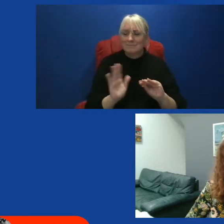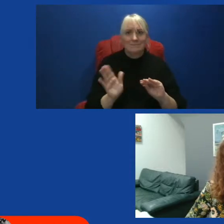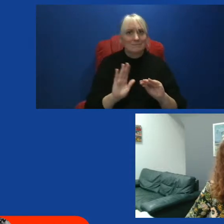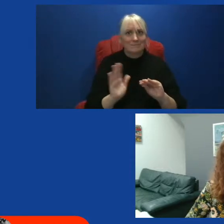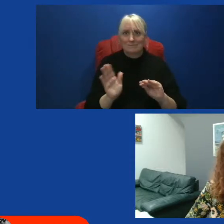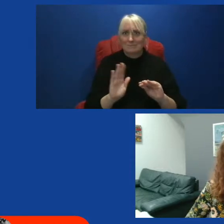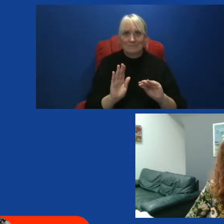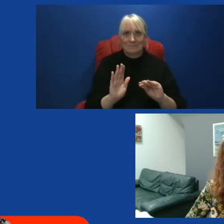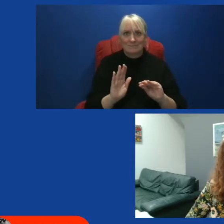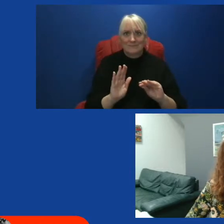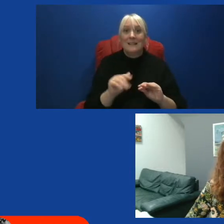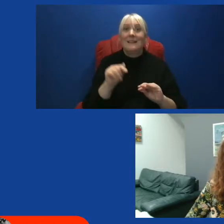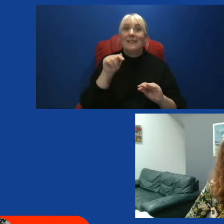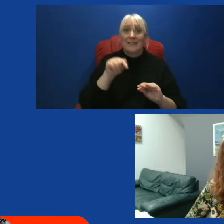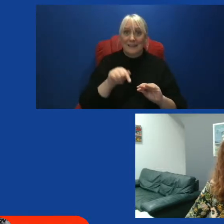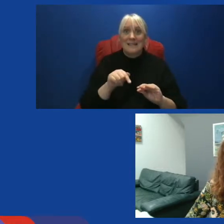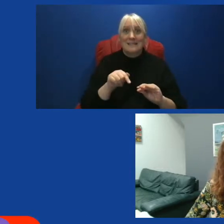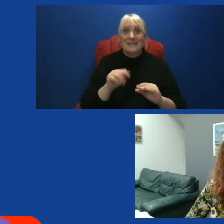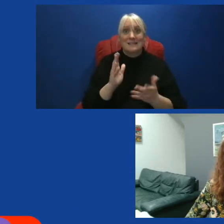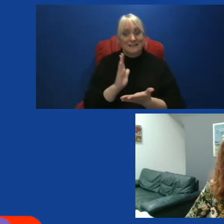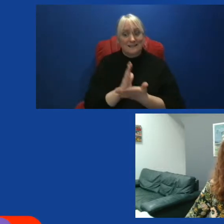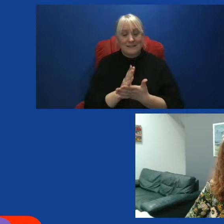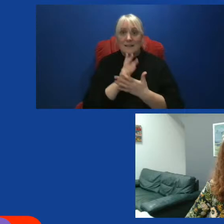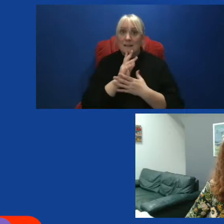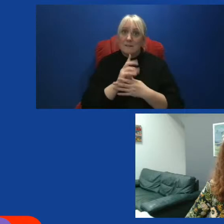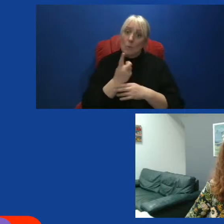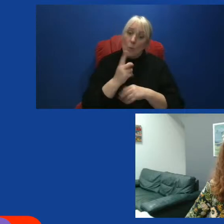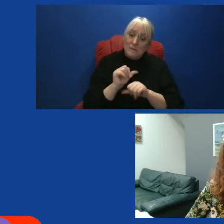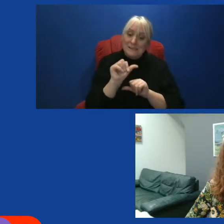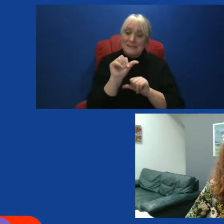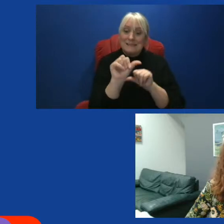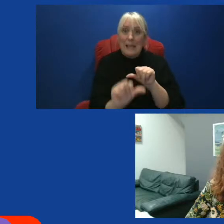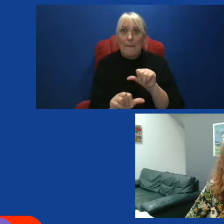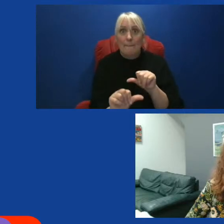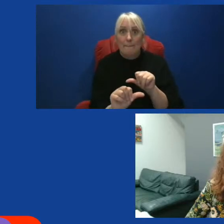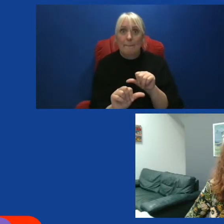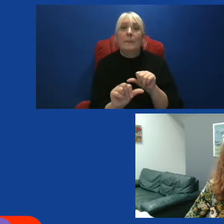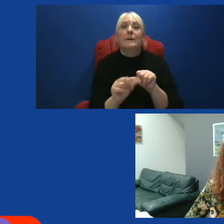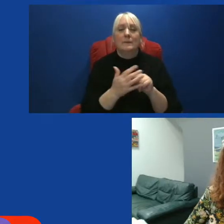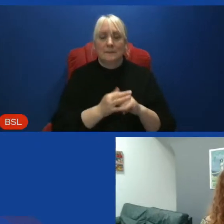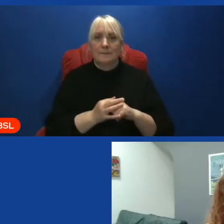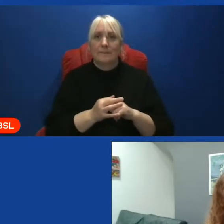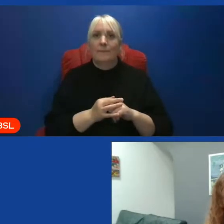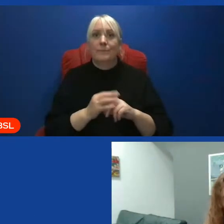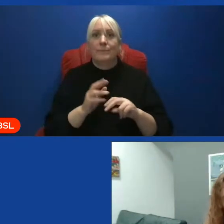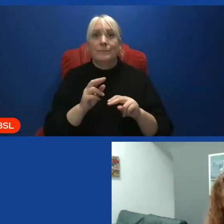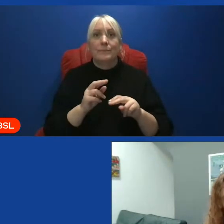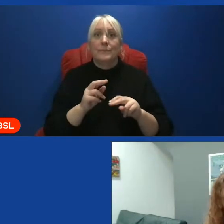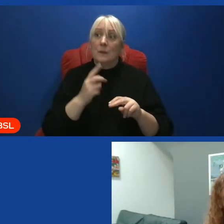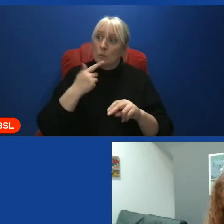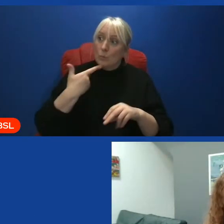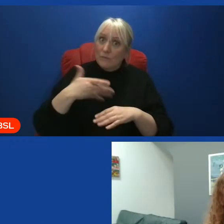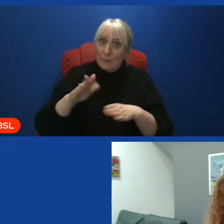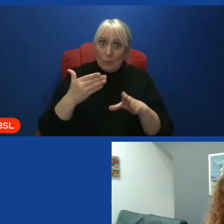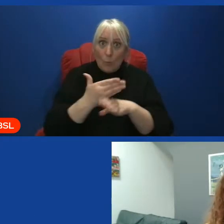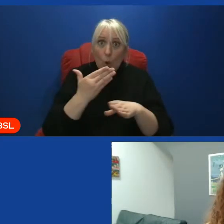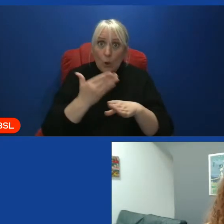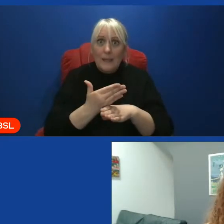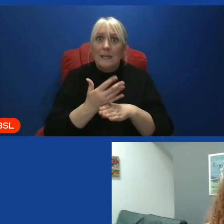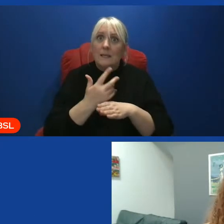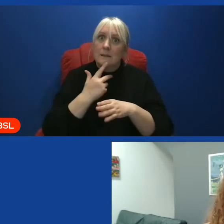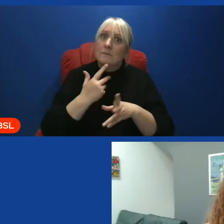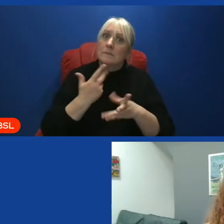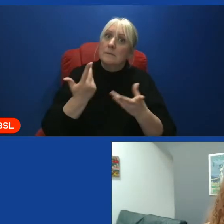be all and end all. This is very much a step in that campaign. As Frank quite rightly said, we've already been working on the new